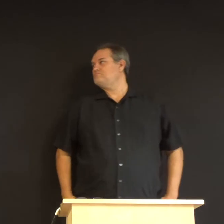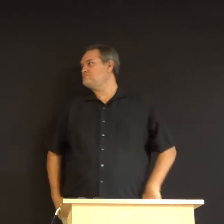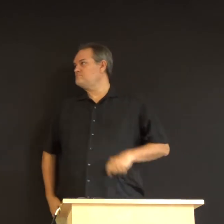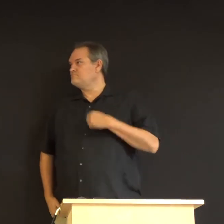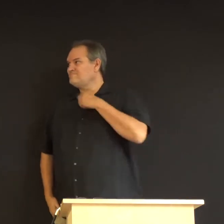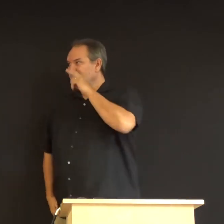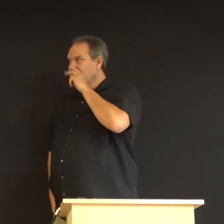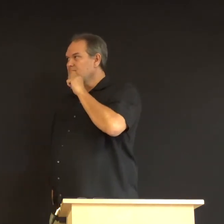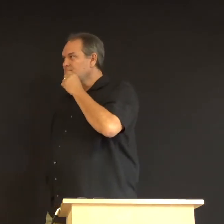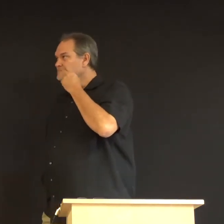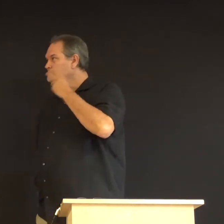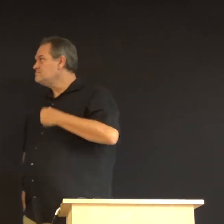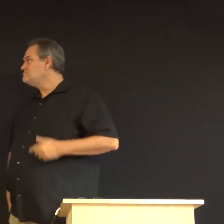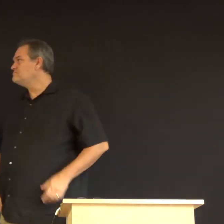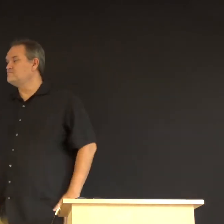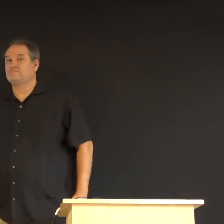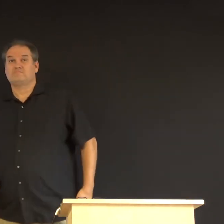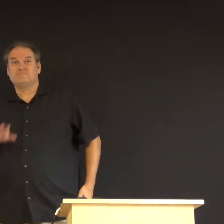it. No.